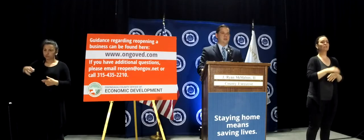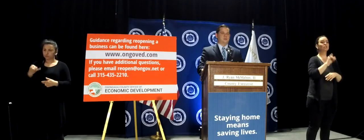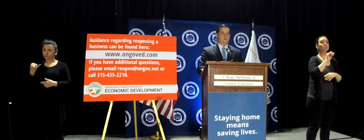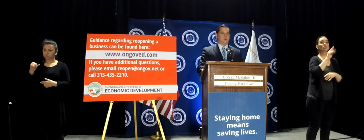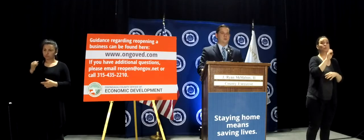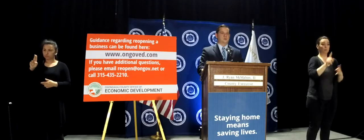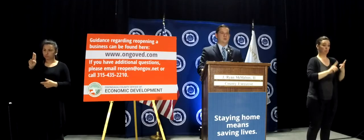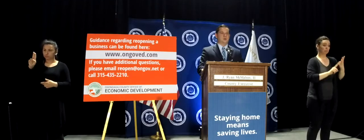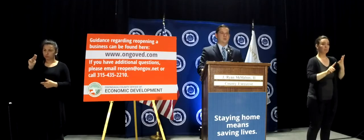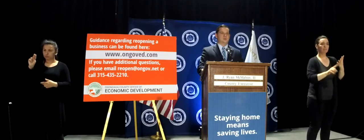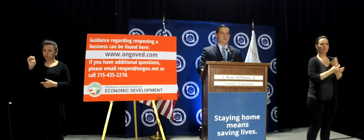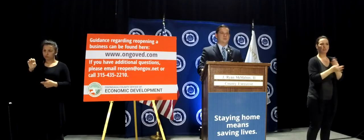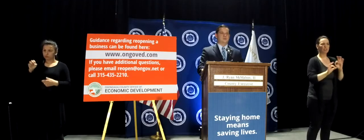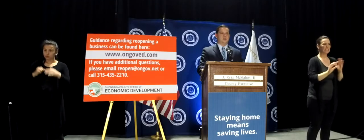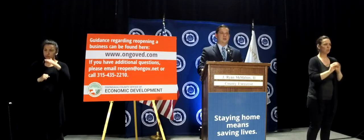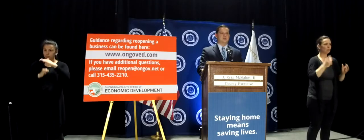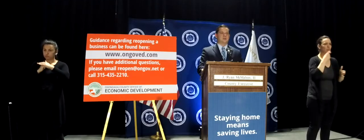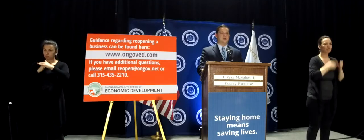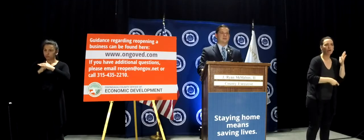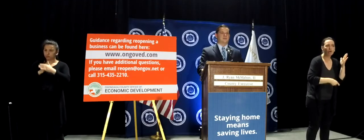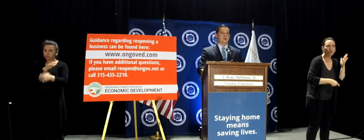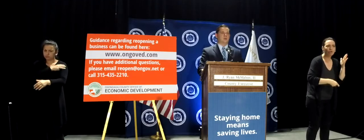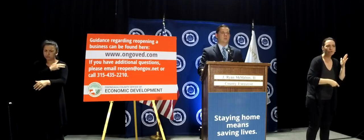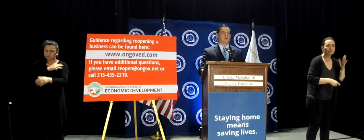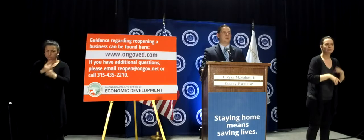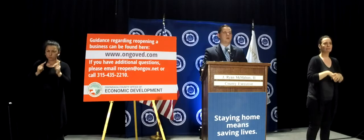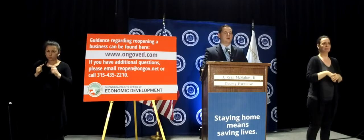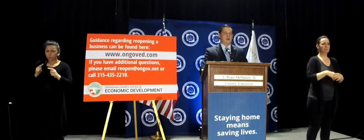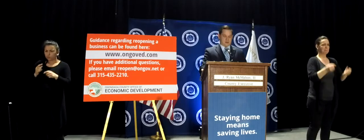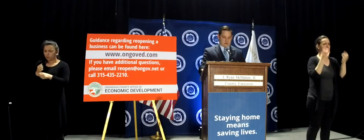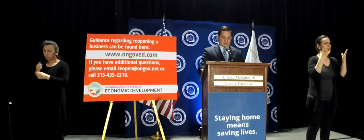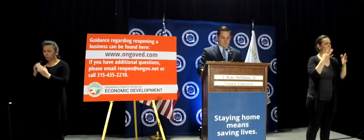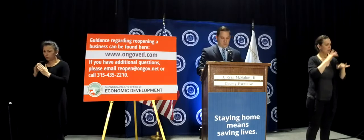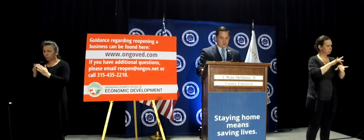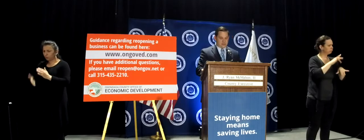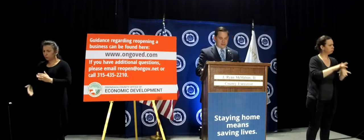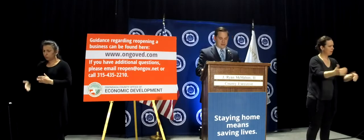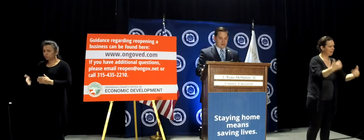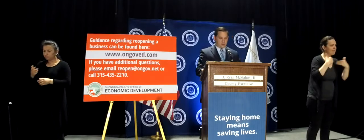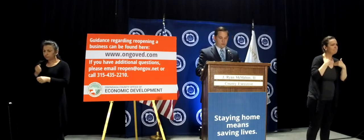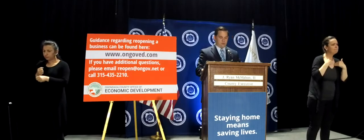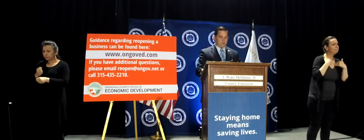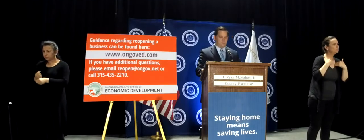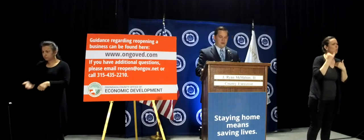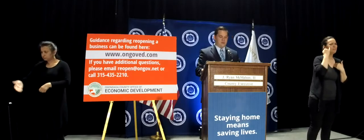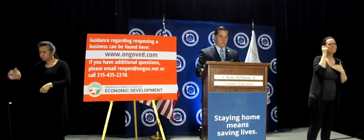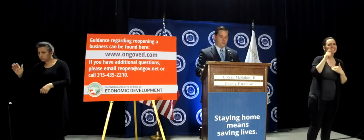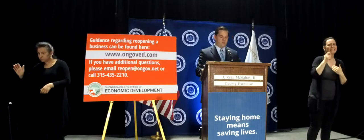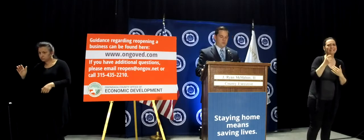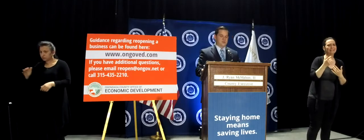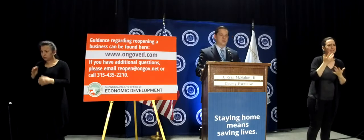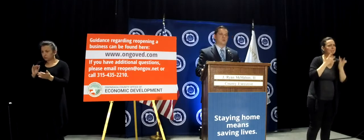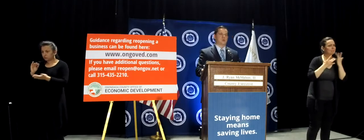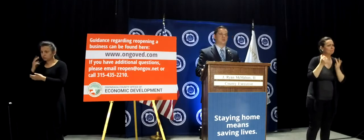is a challenge for folks. We still have daycare slots available. If you need daycare,